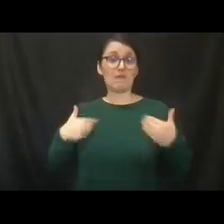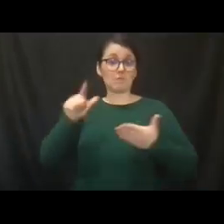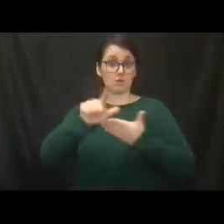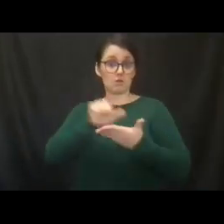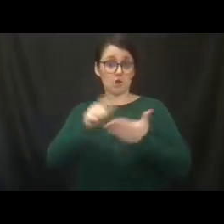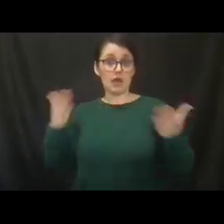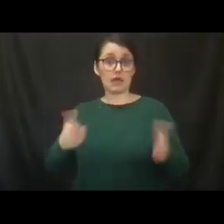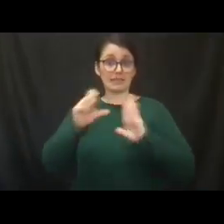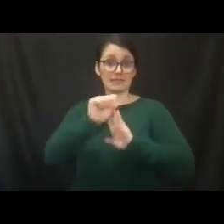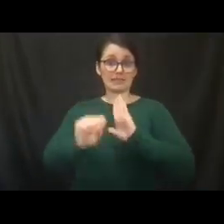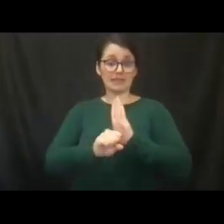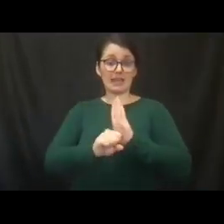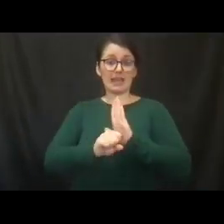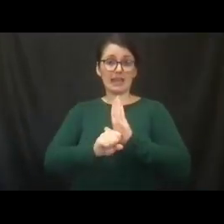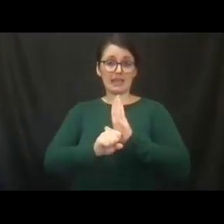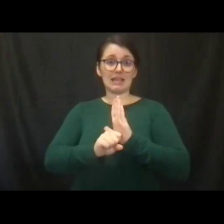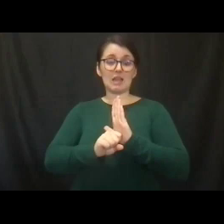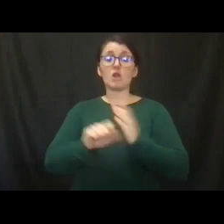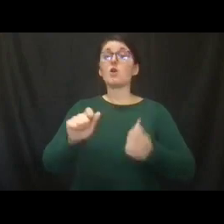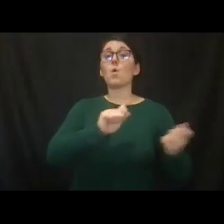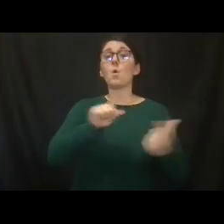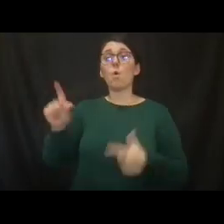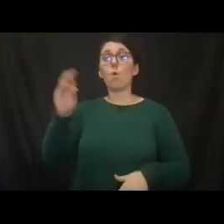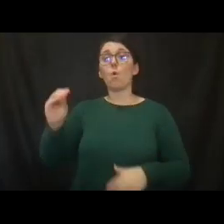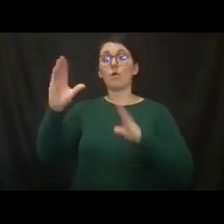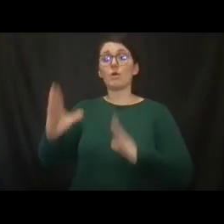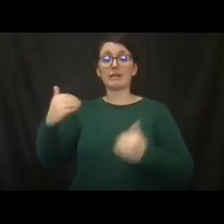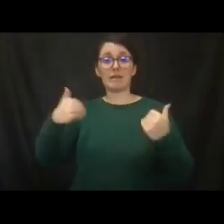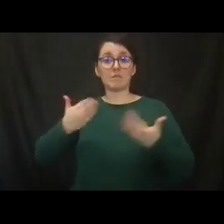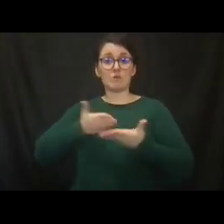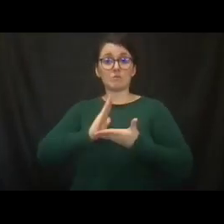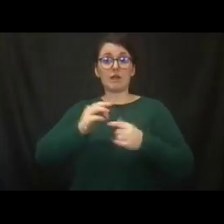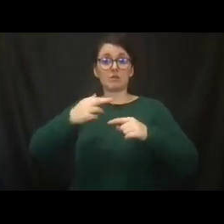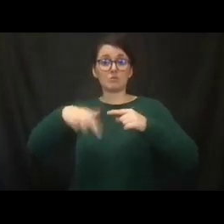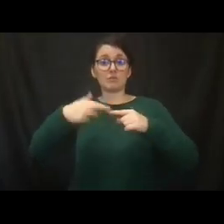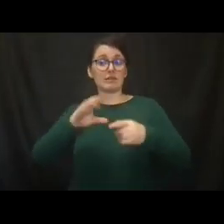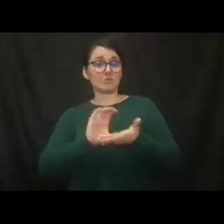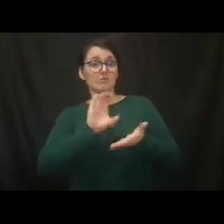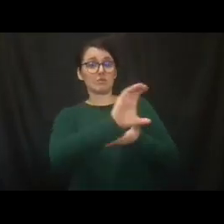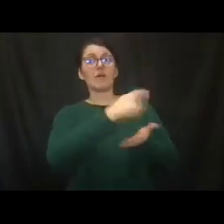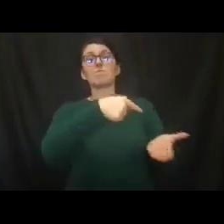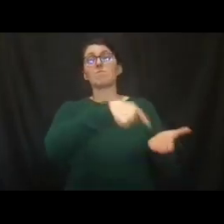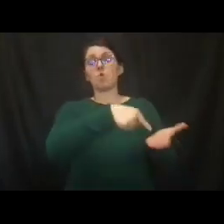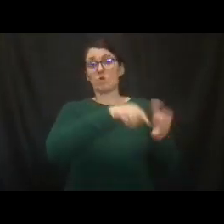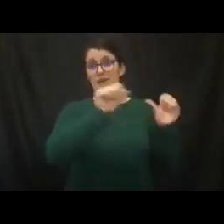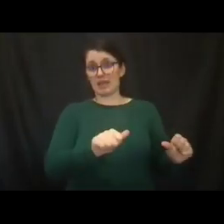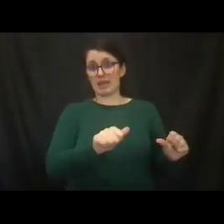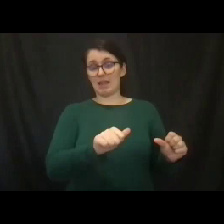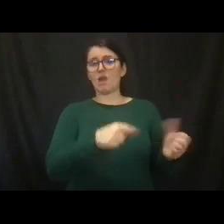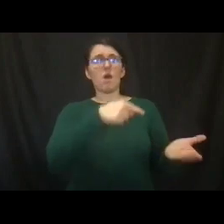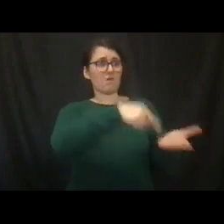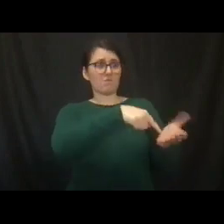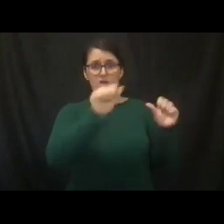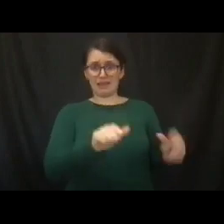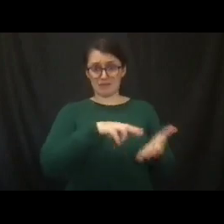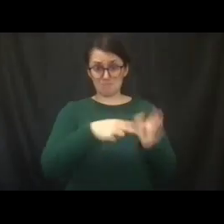that all Oregonians should have the right to recycle affordably, which means free. Yay! Right.